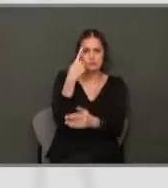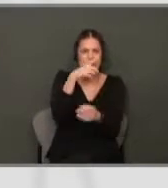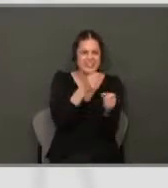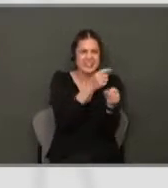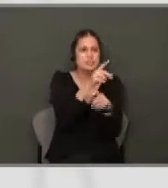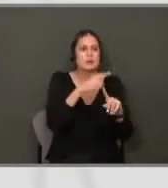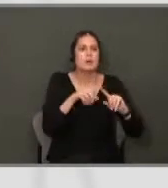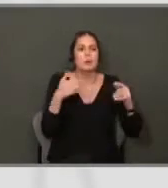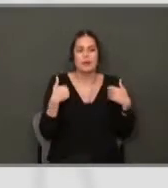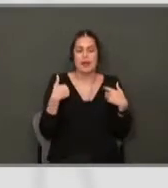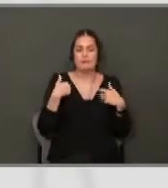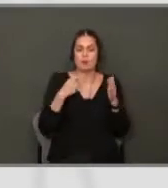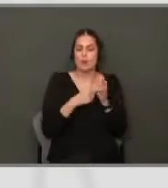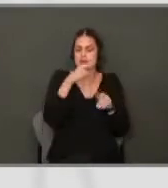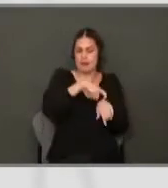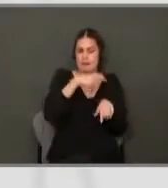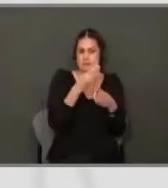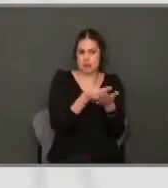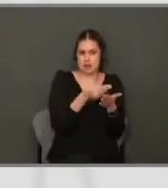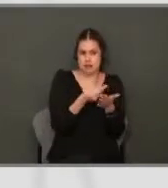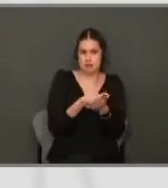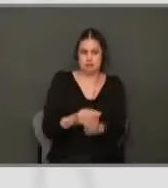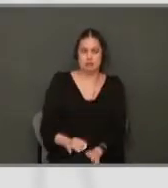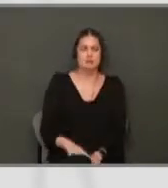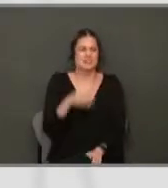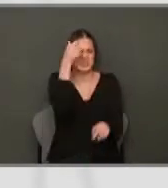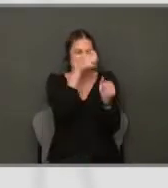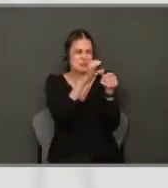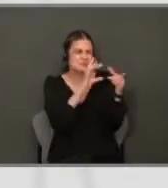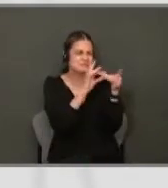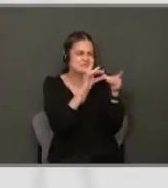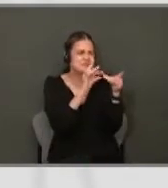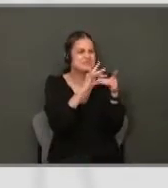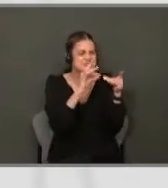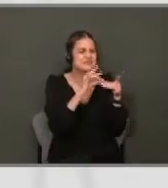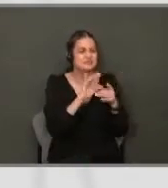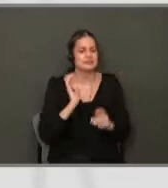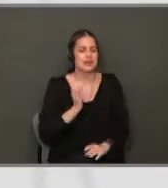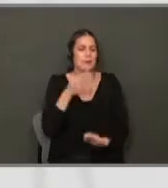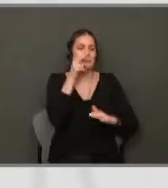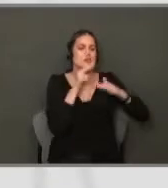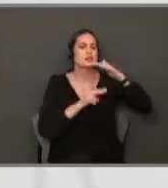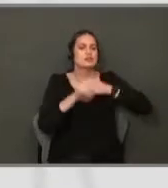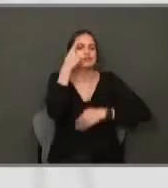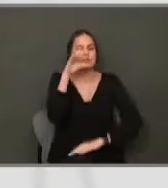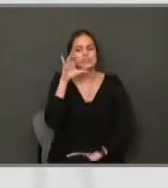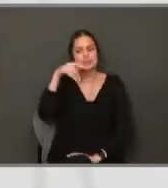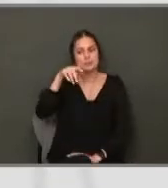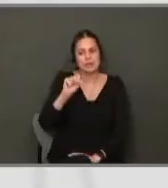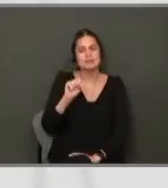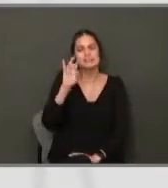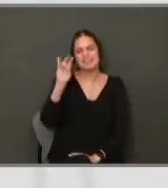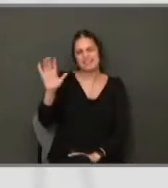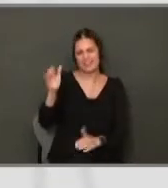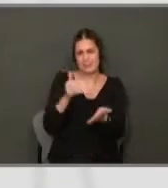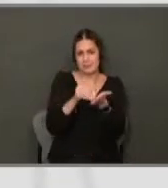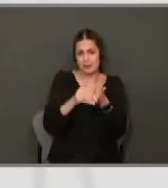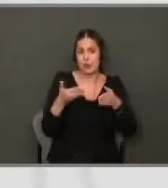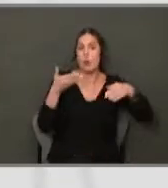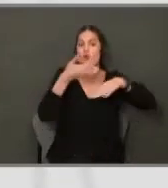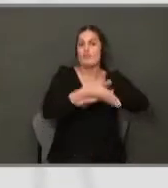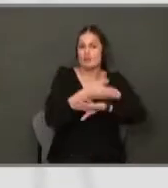got additional one-time money, and remember earlier I talked about our projections for CPS are $75 million over